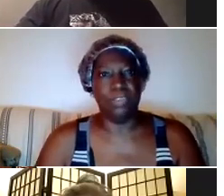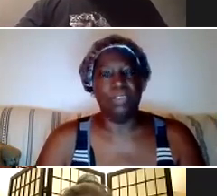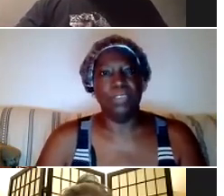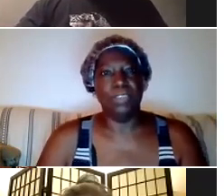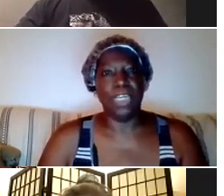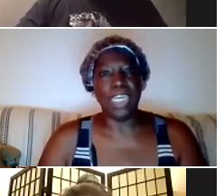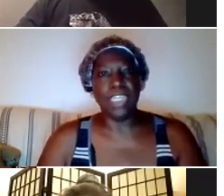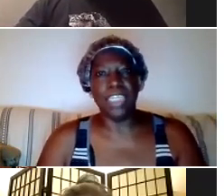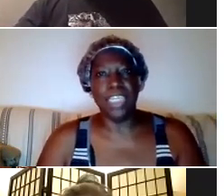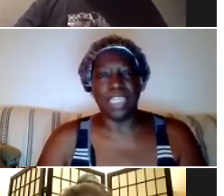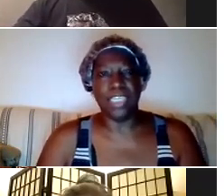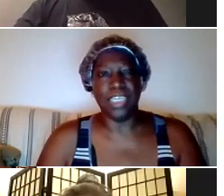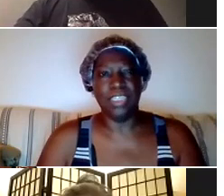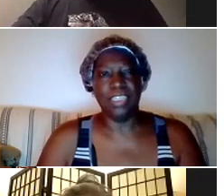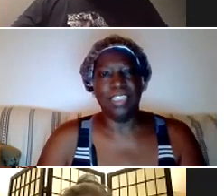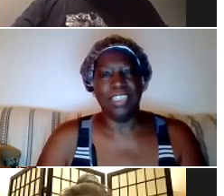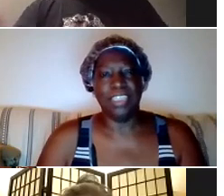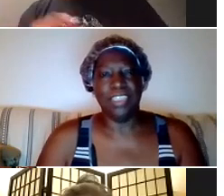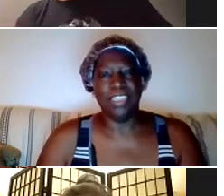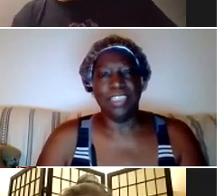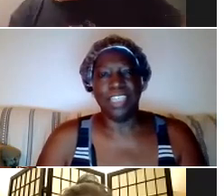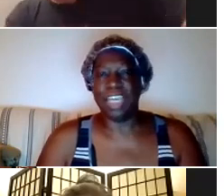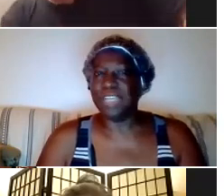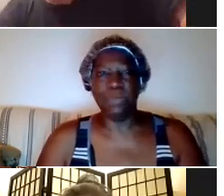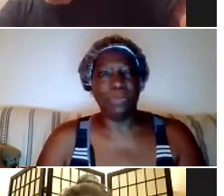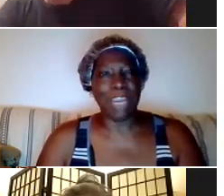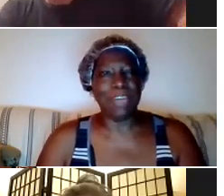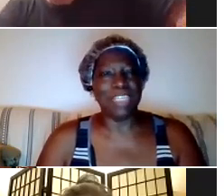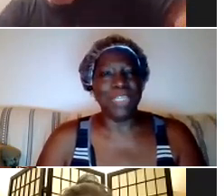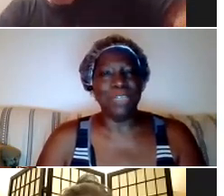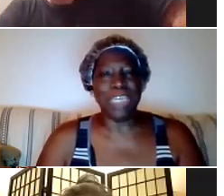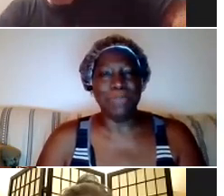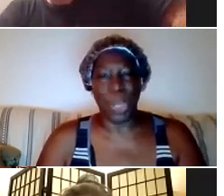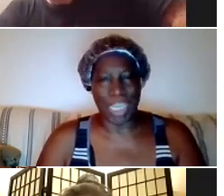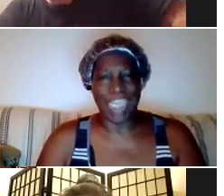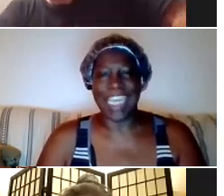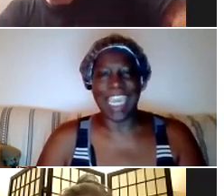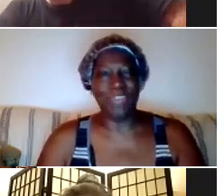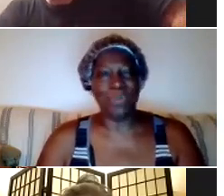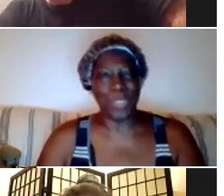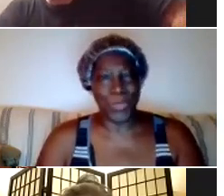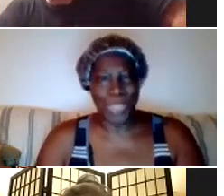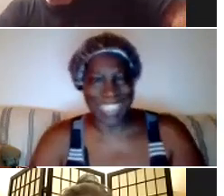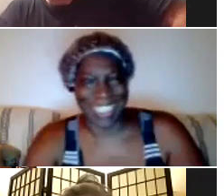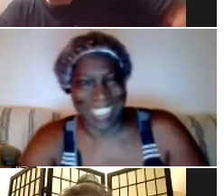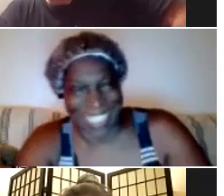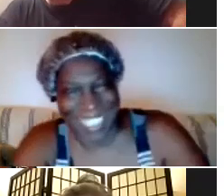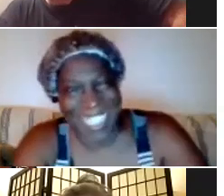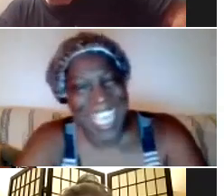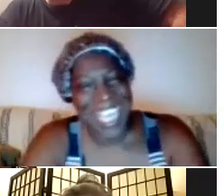Shoot. I can't think. I forgot what parrot is. We're going to keep That's going. okay. Keep Kangaroo.